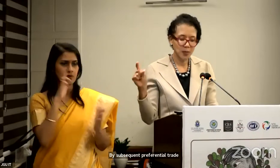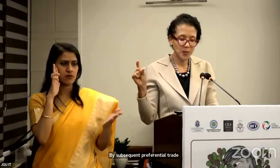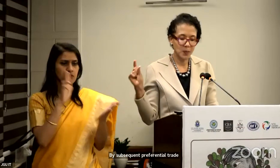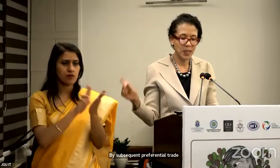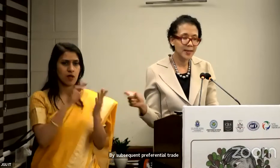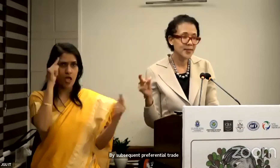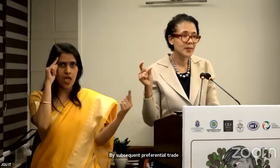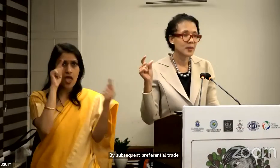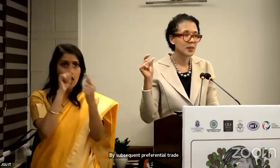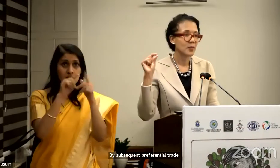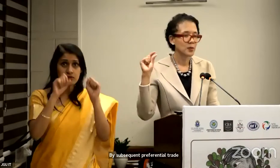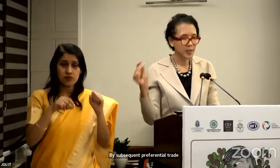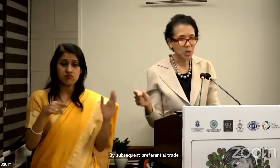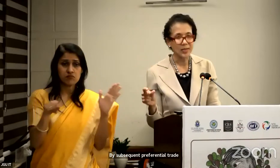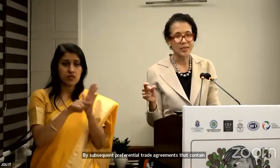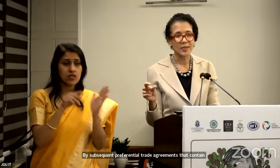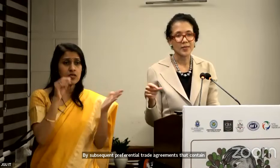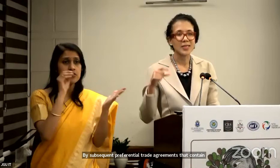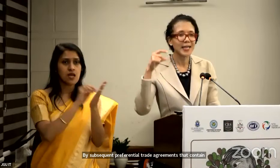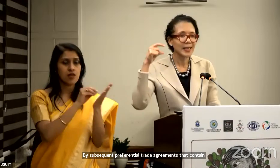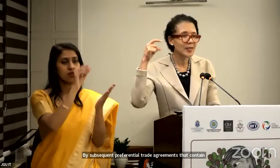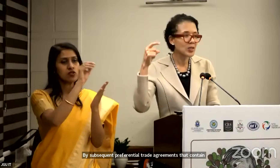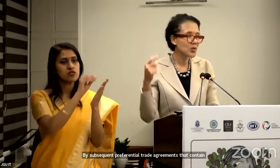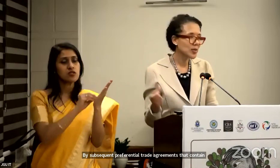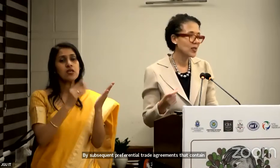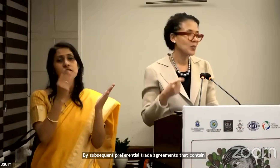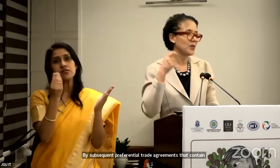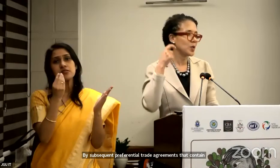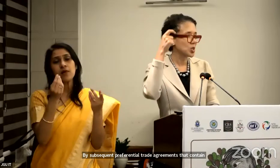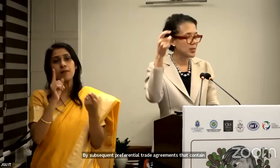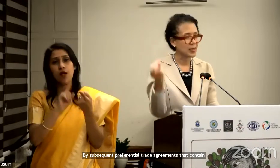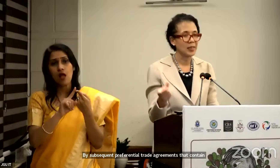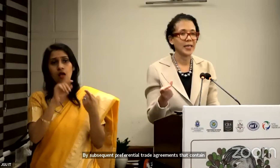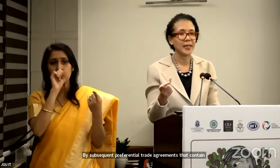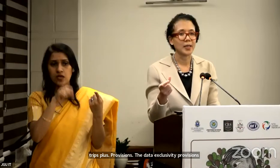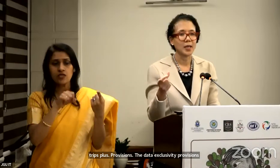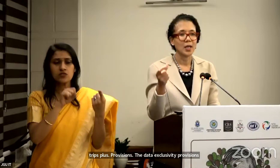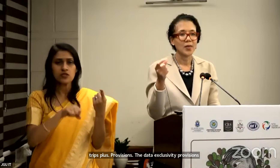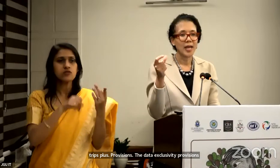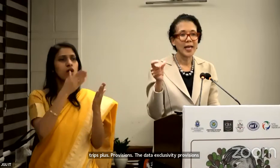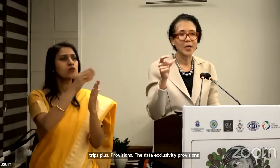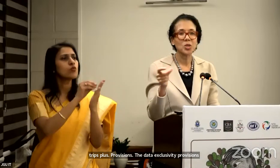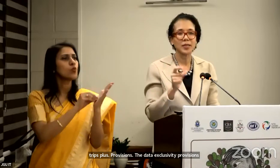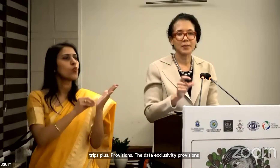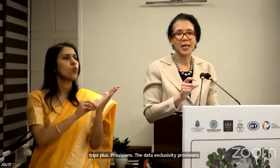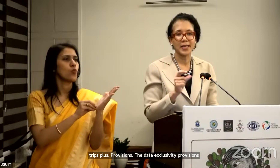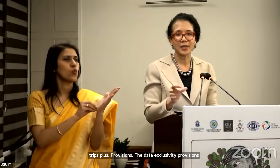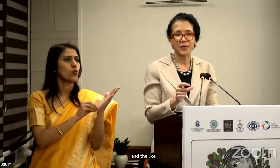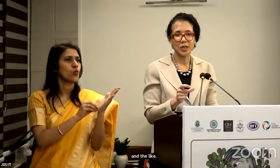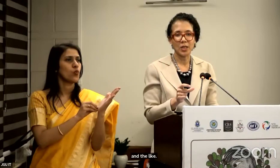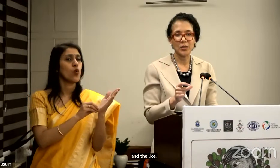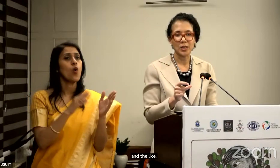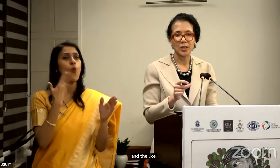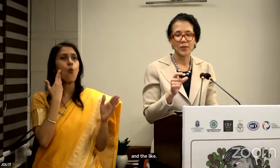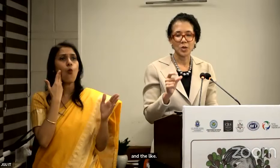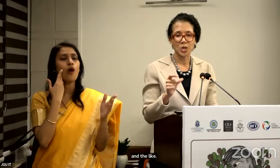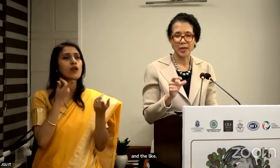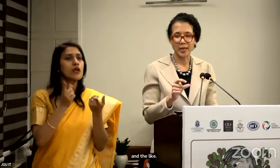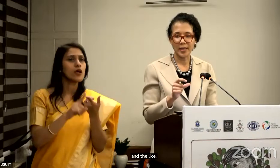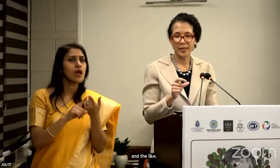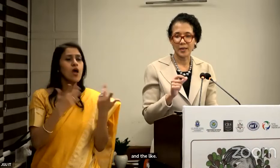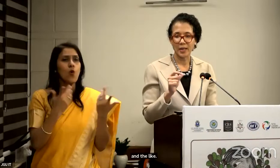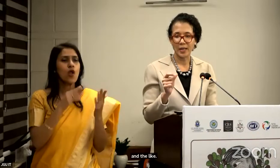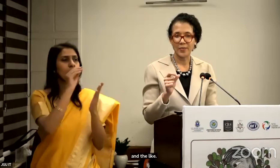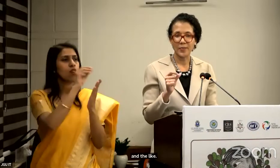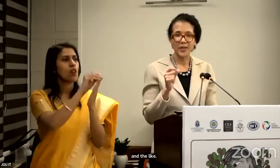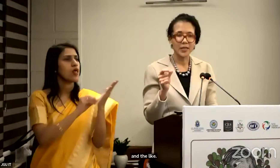contain TRIPS plus provisions, the data exclusivity provisions and the like, that actually make it difficult for